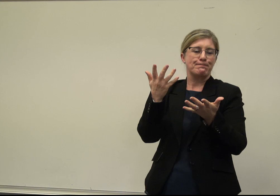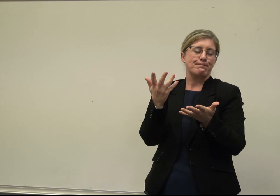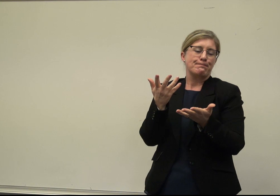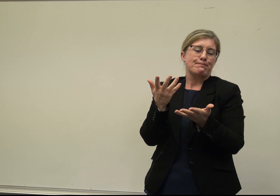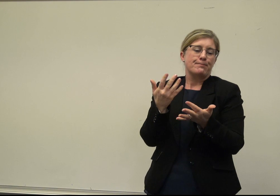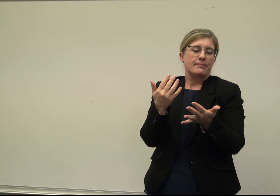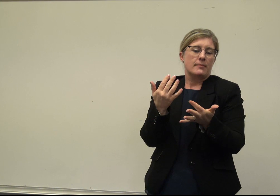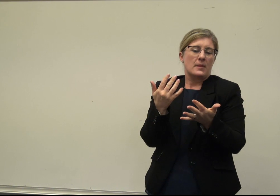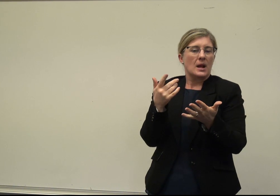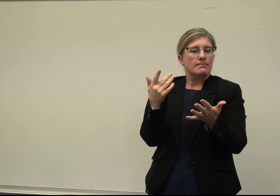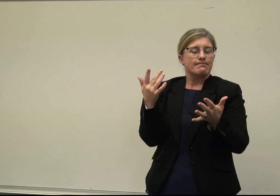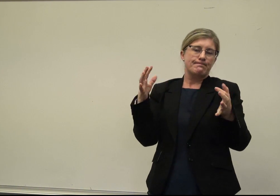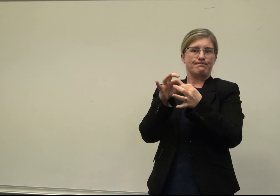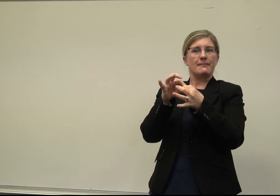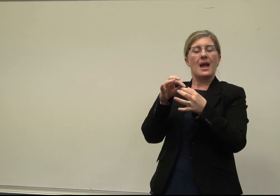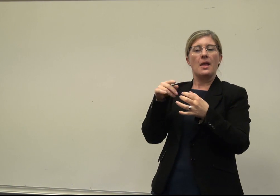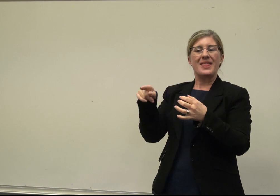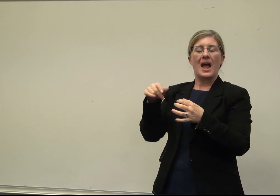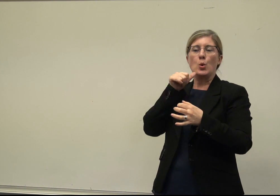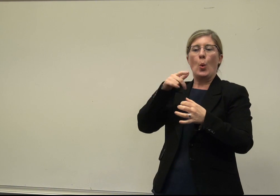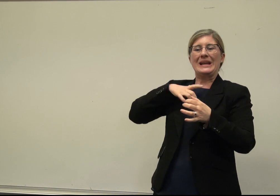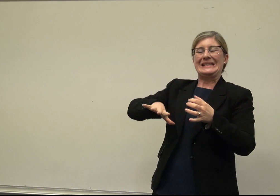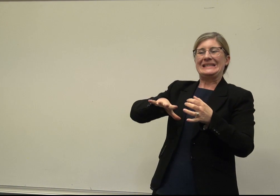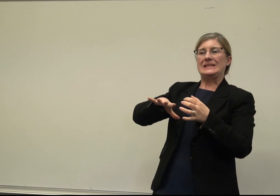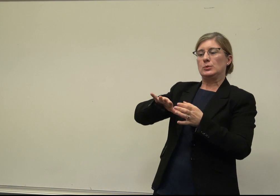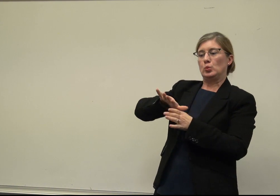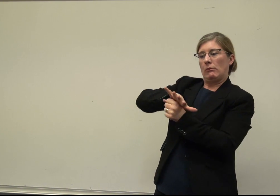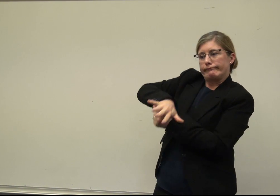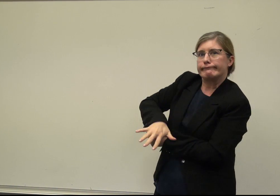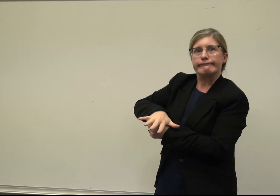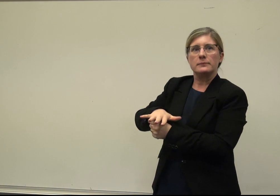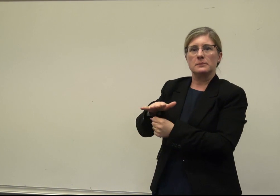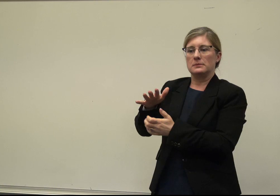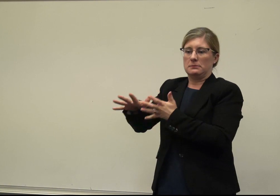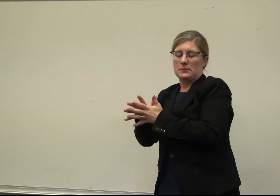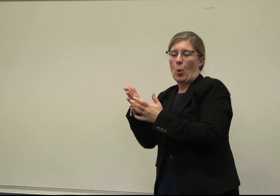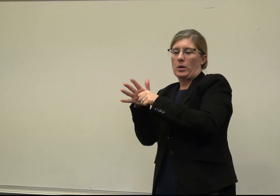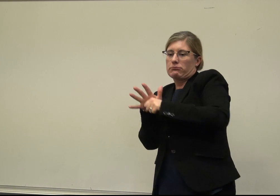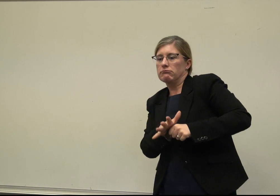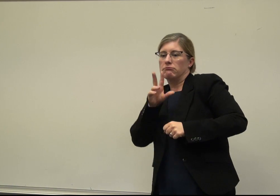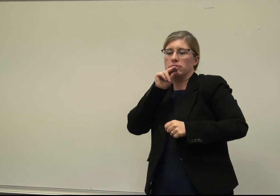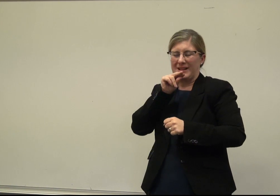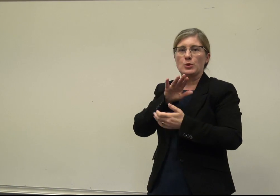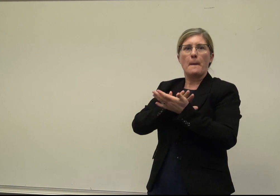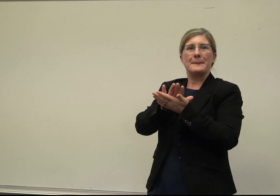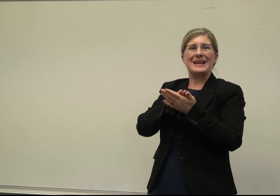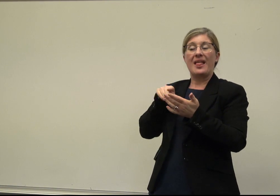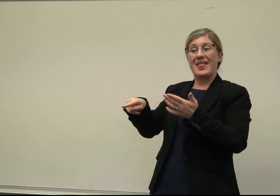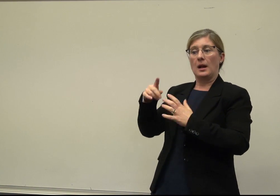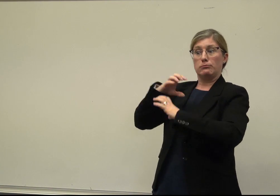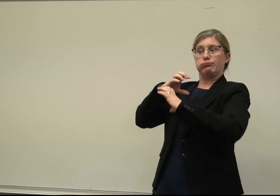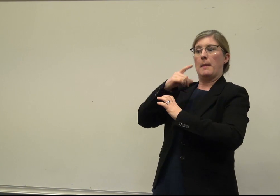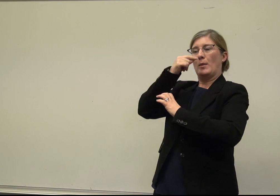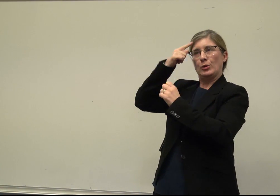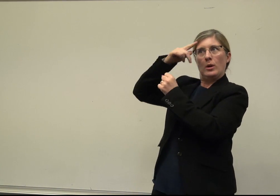to the exclusion of the language that is not used in unimodal bilinguals are not found in bimodal